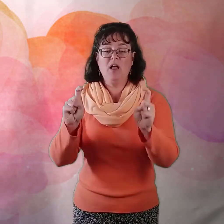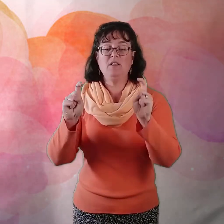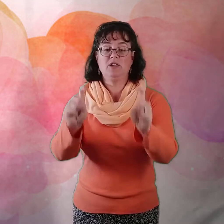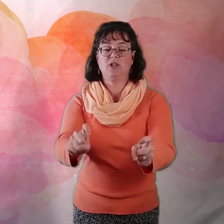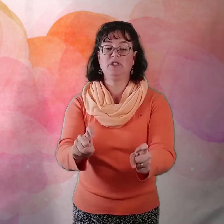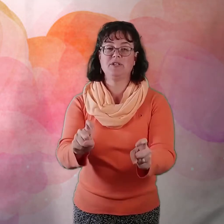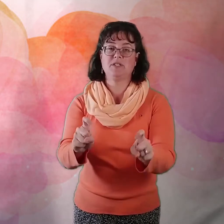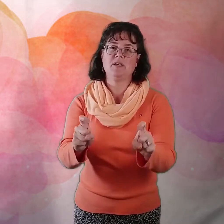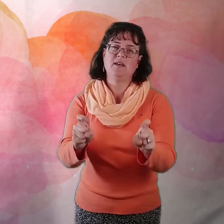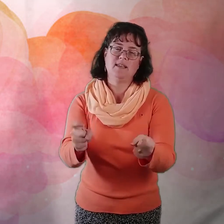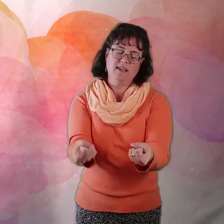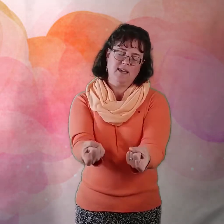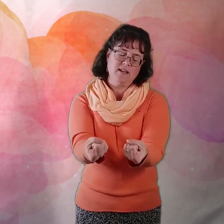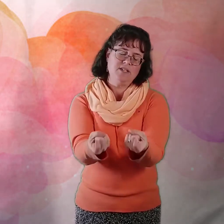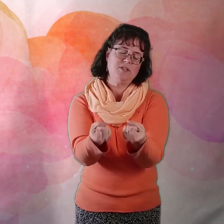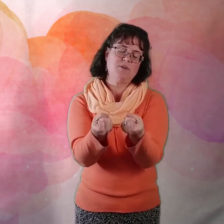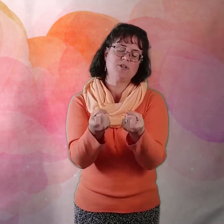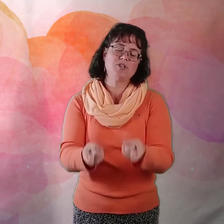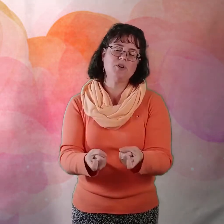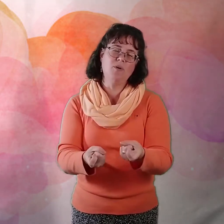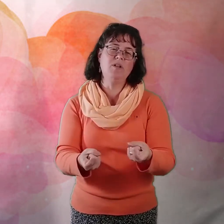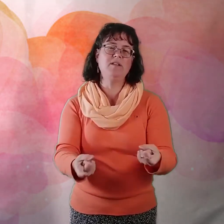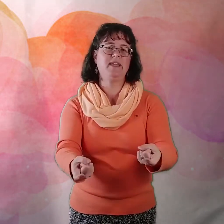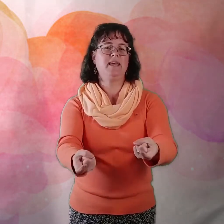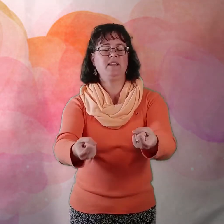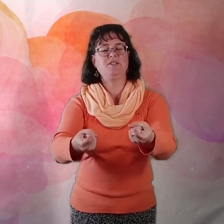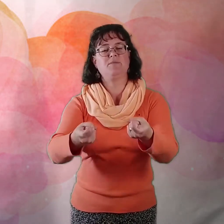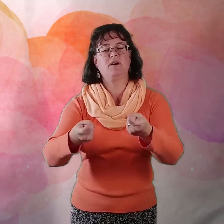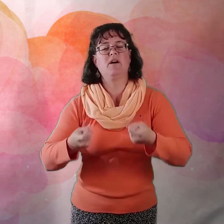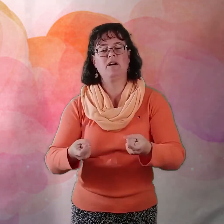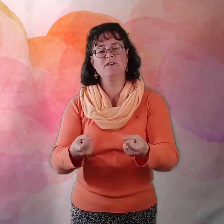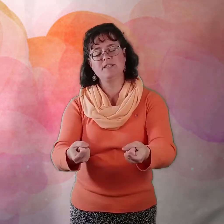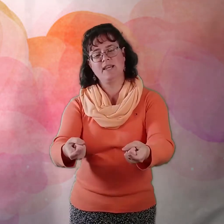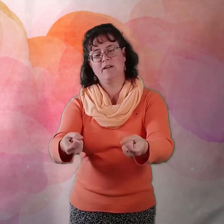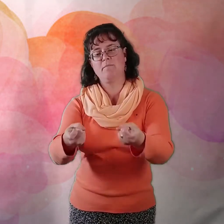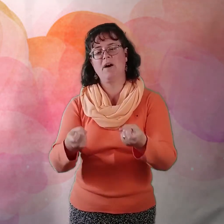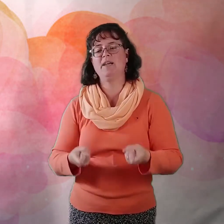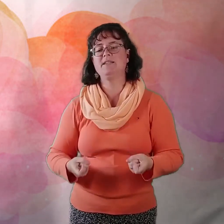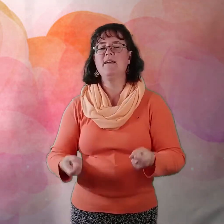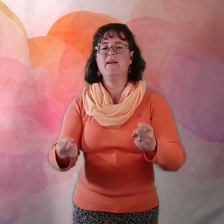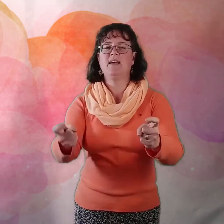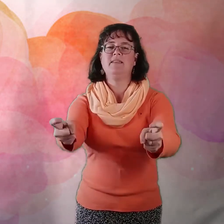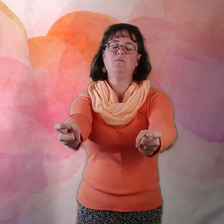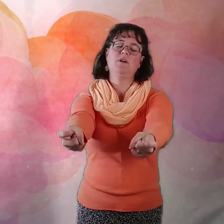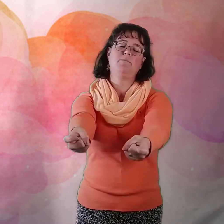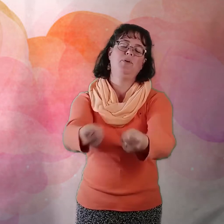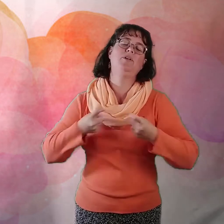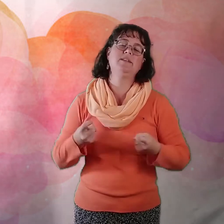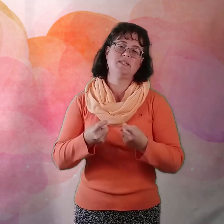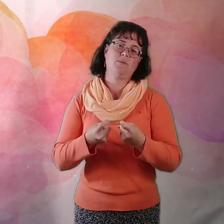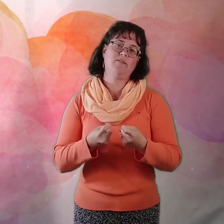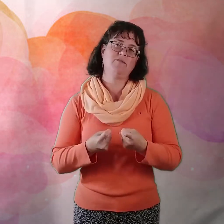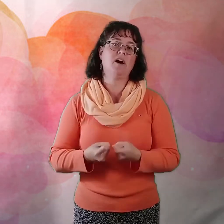all hooks that get into our soul, they get into our hearts and our minds, and they want to pull us away from